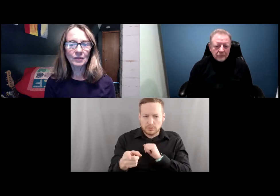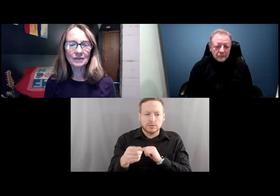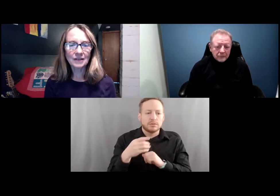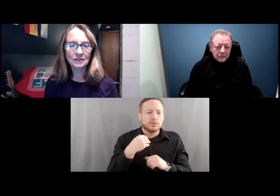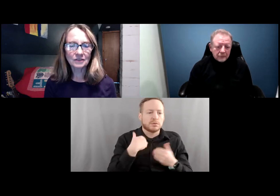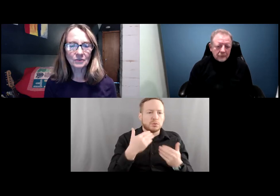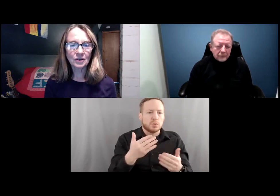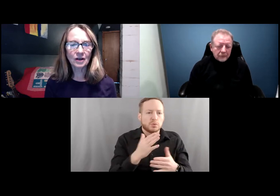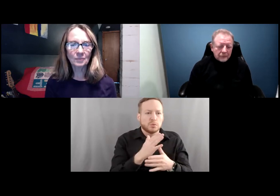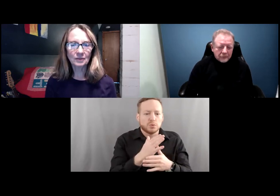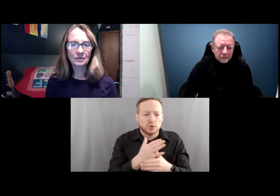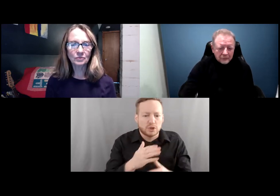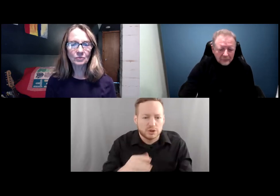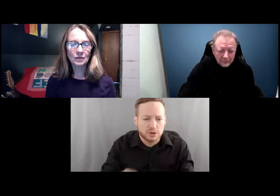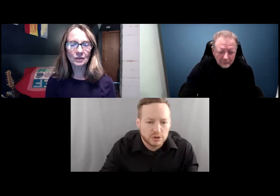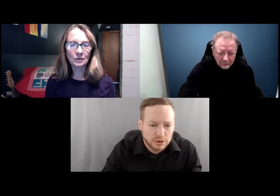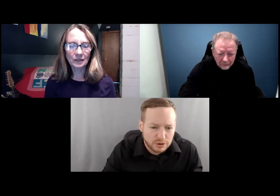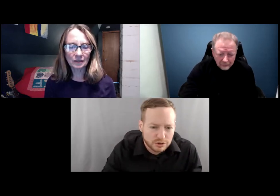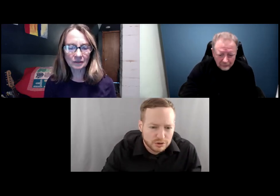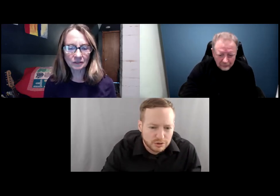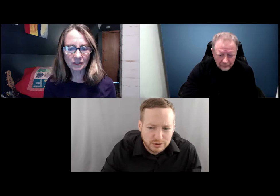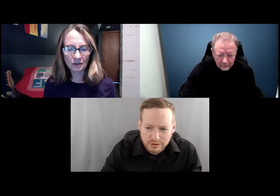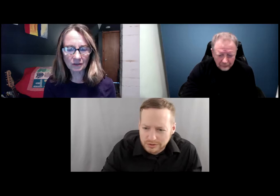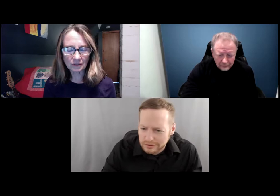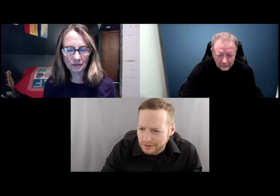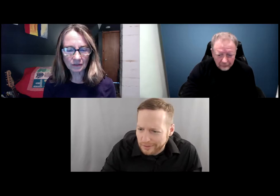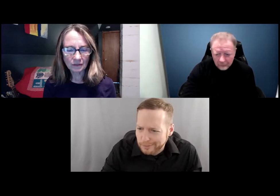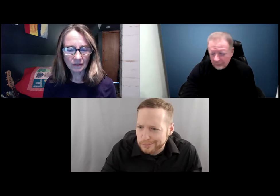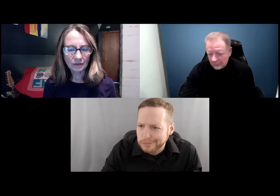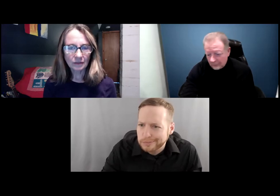Everyone has access to a copy. If you want to go ahead and share it